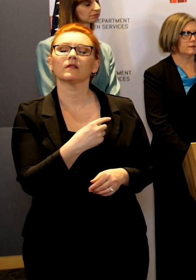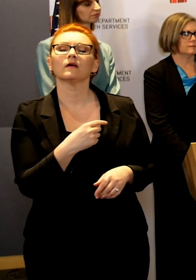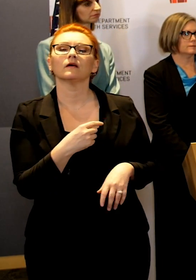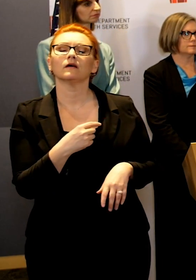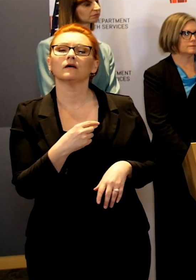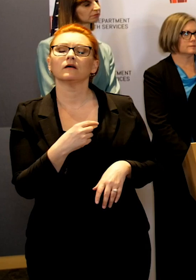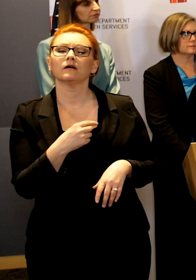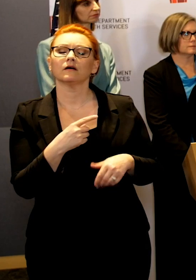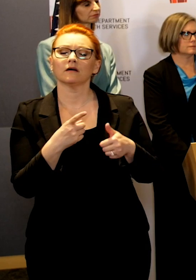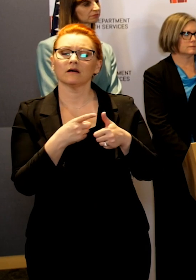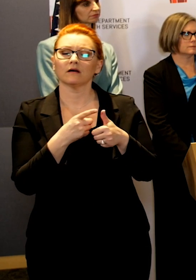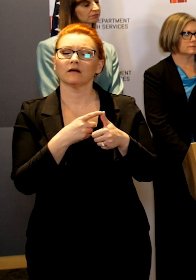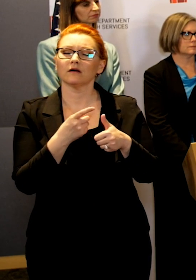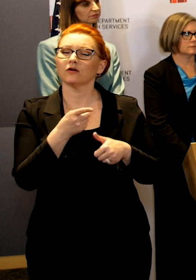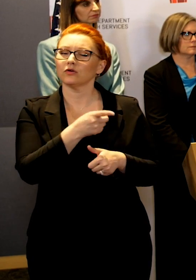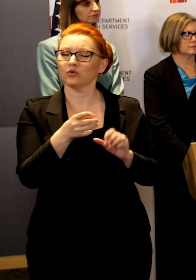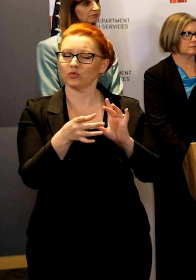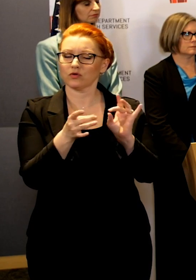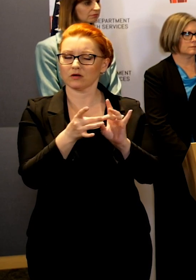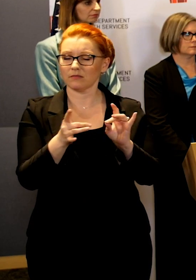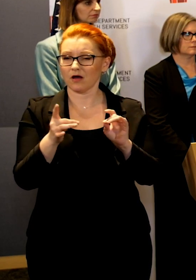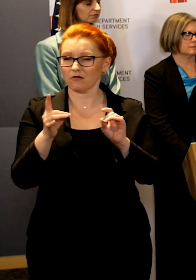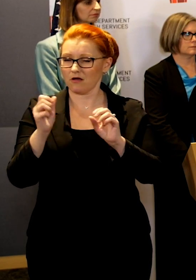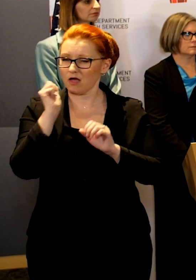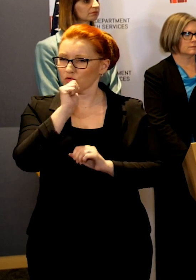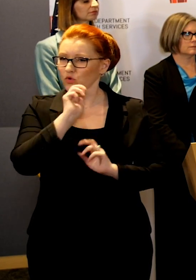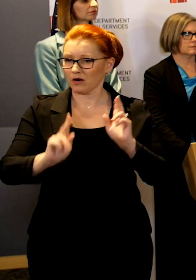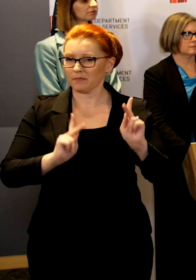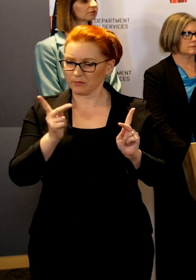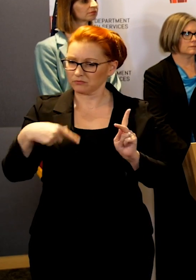one, you talked about how responsible Arizonans have been.